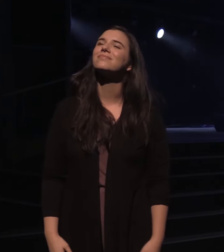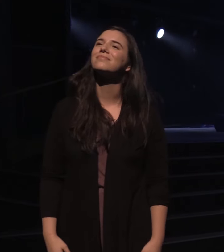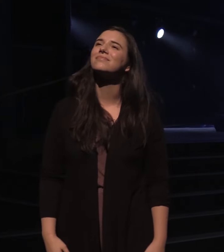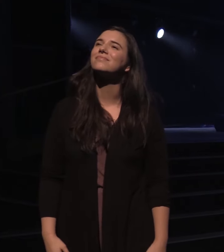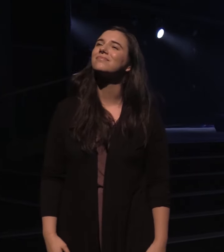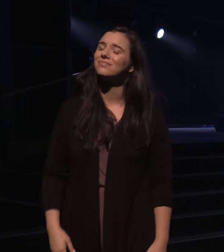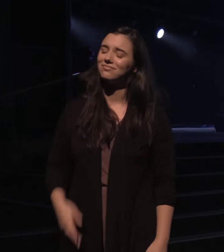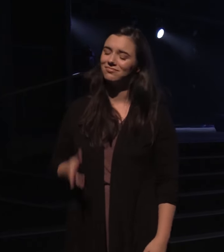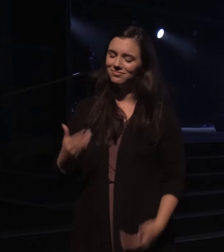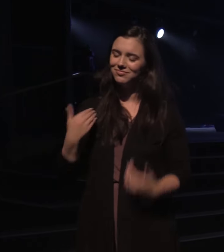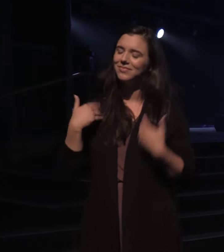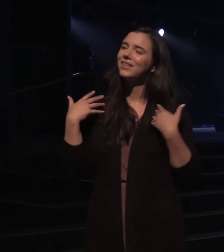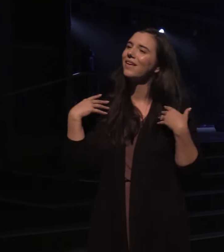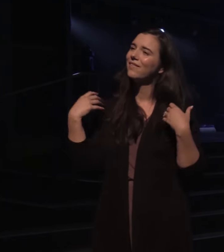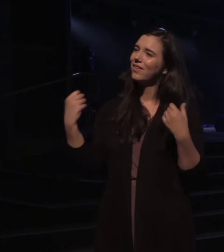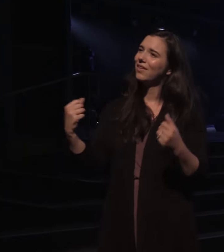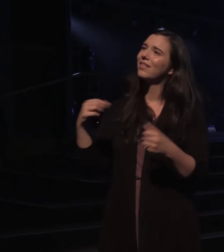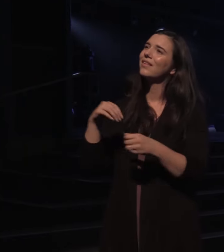There is healing.